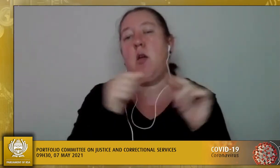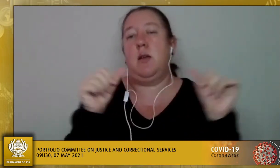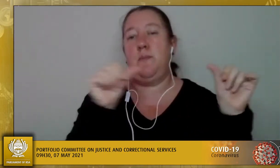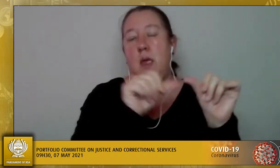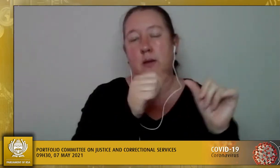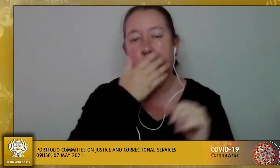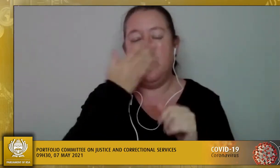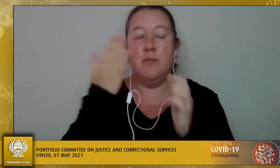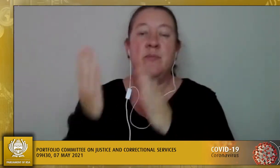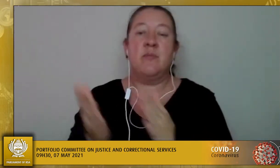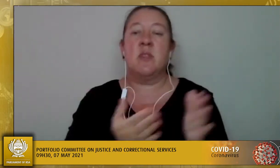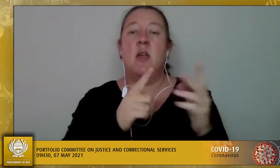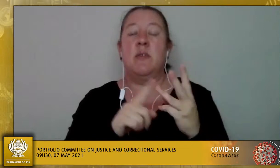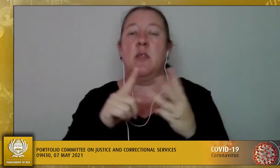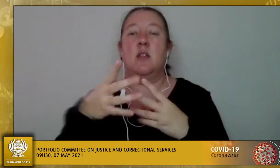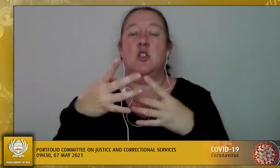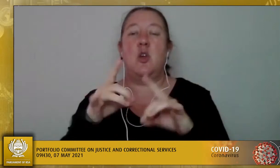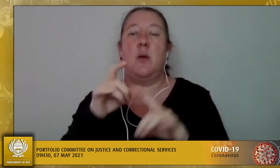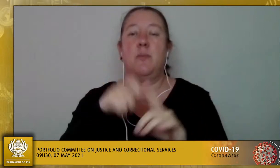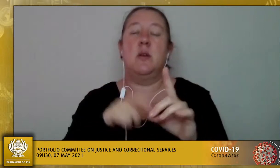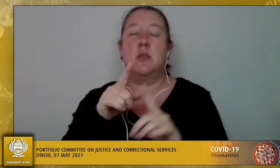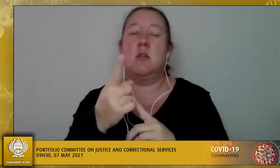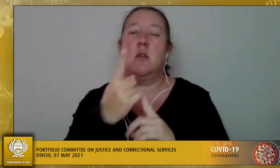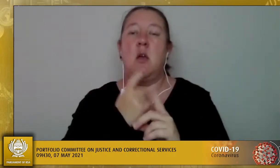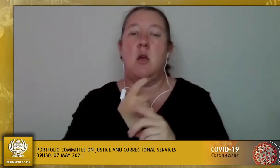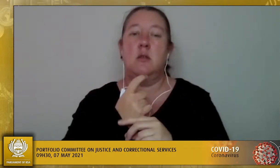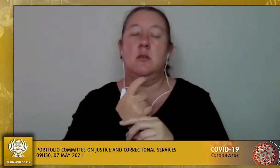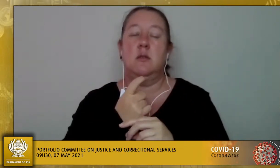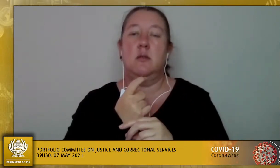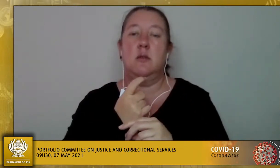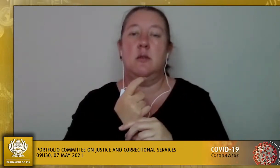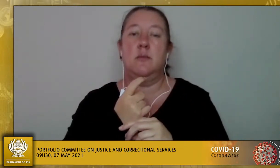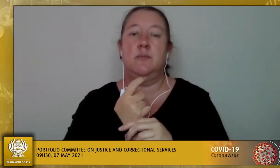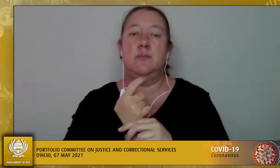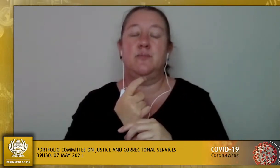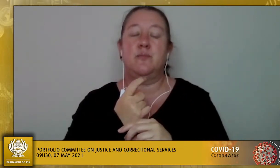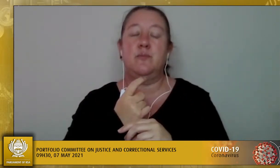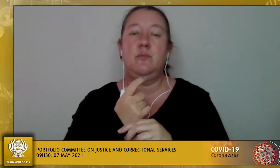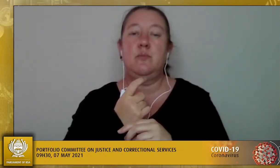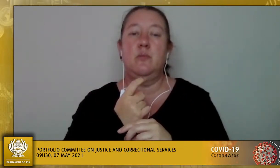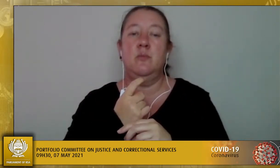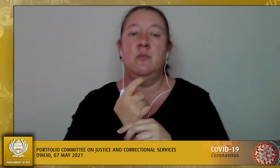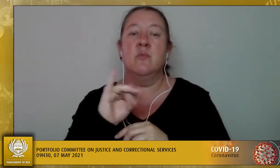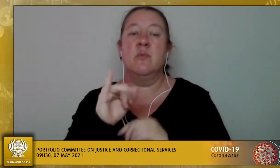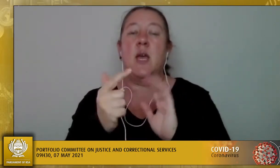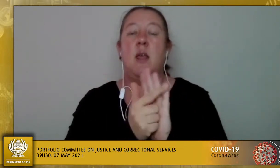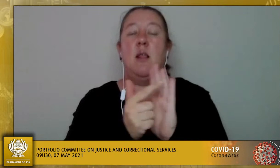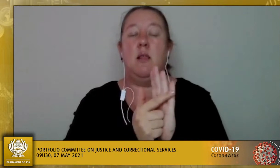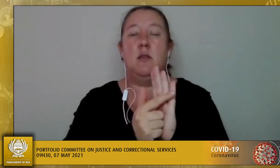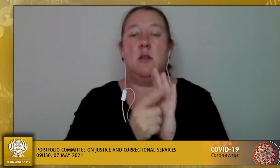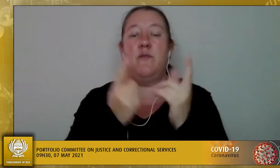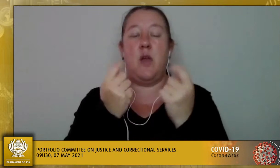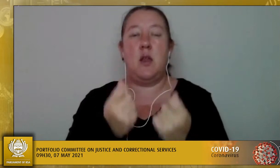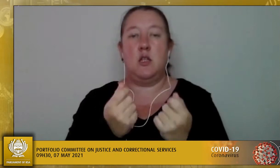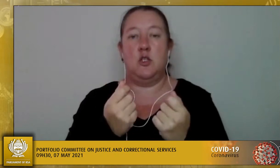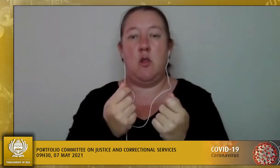Venture person who asked a question regarding uh the financial illicit Financial flows